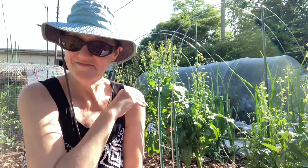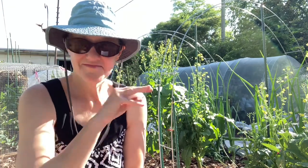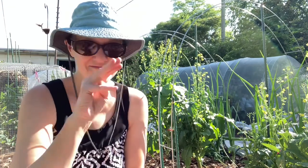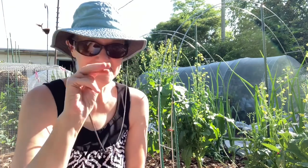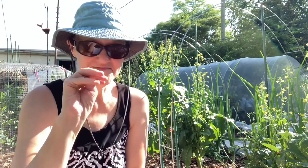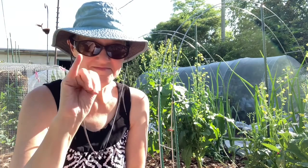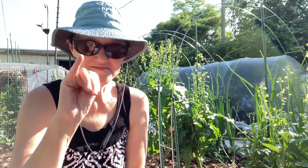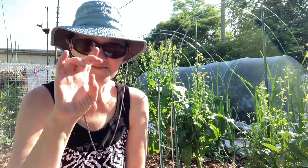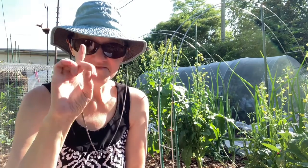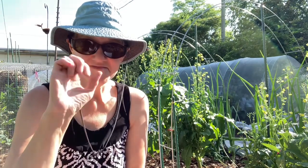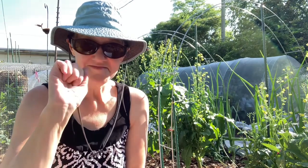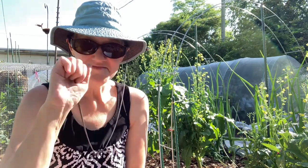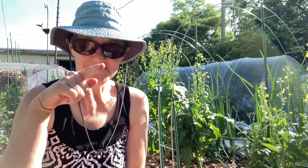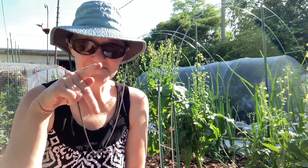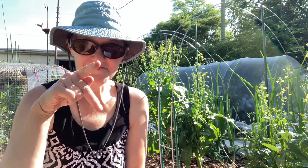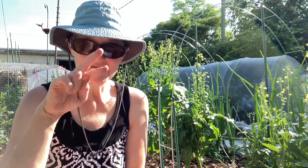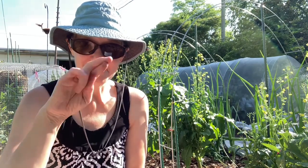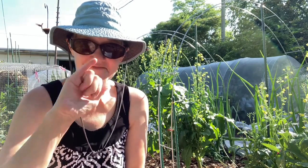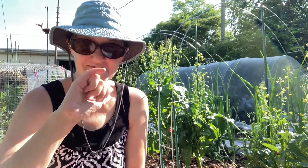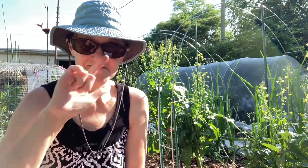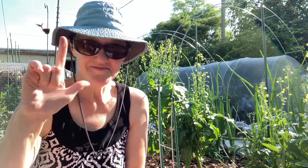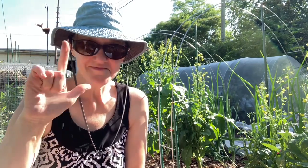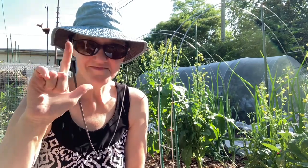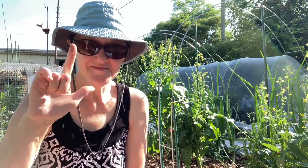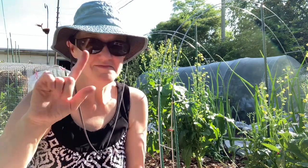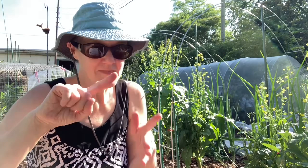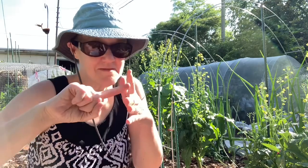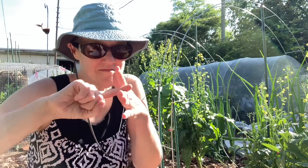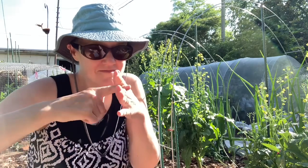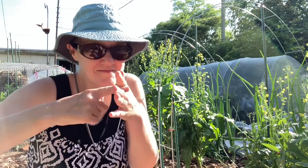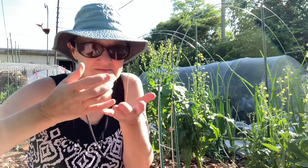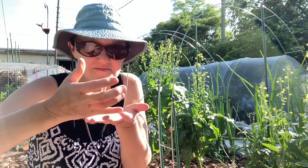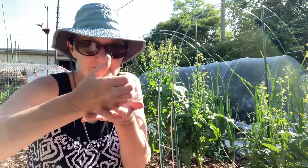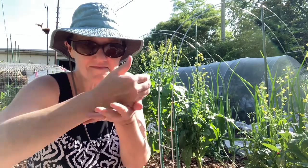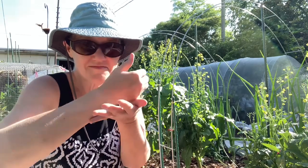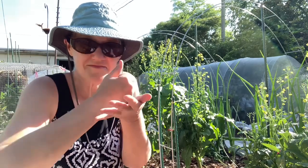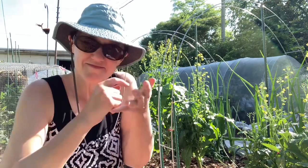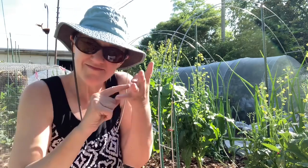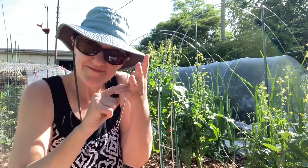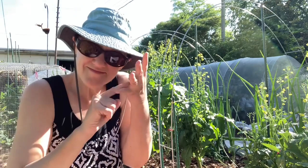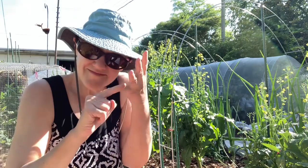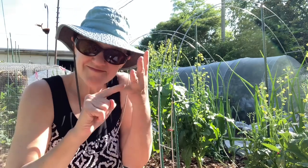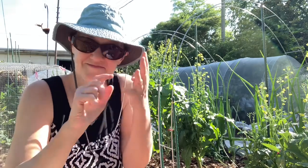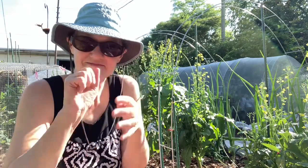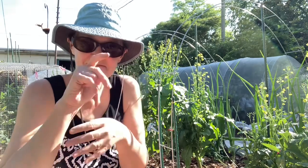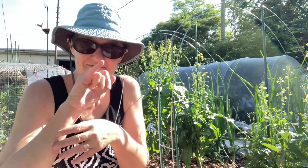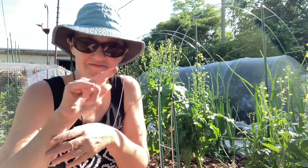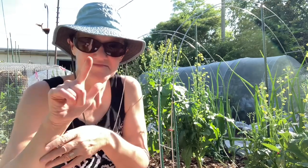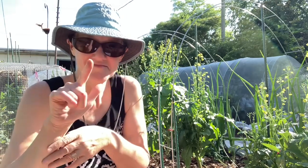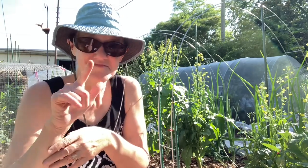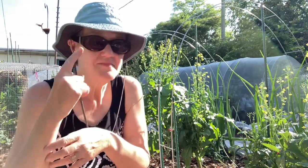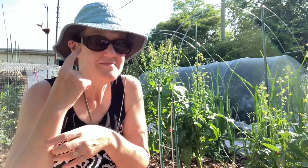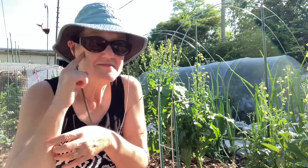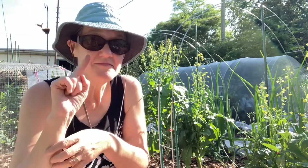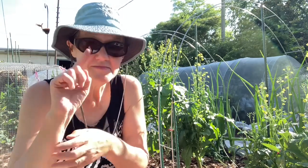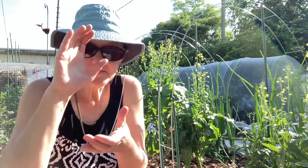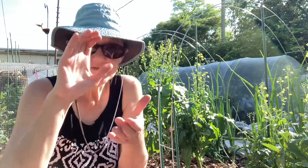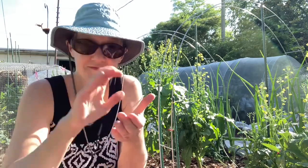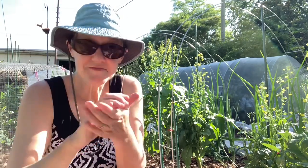This broccoli rabe was planted mid-April and we started harvesting at the